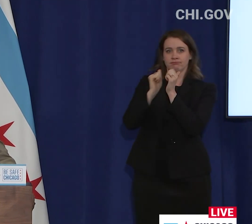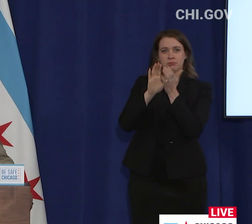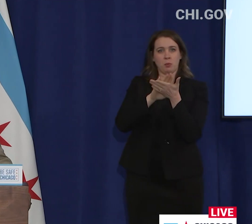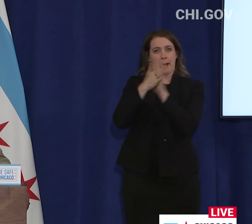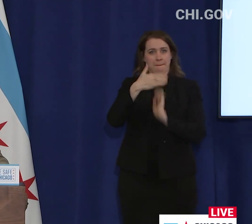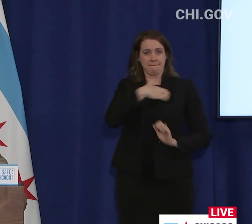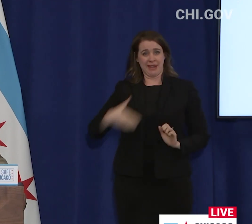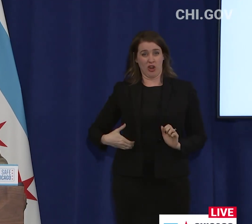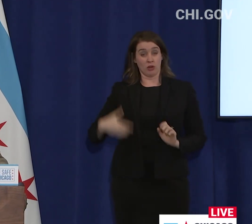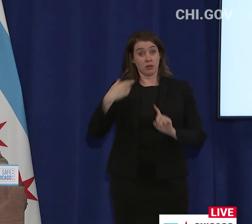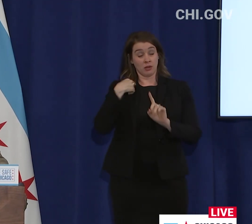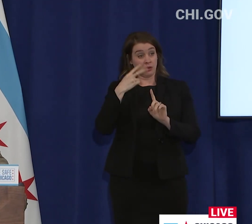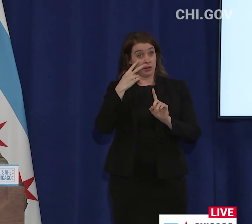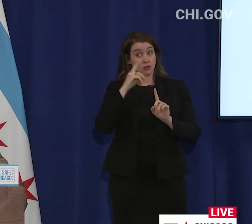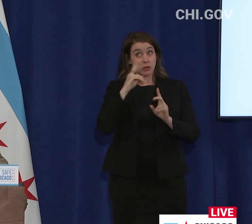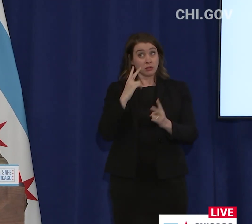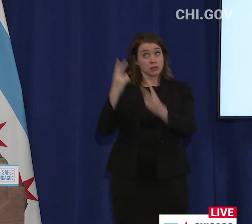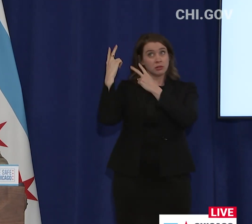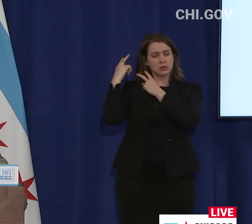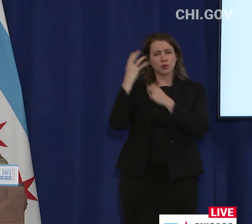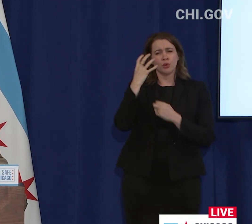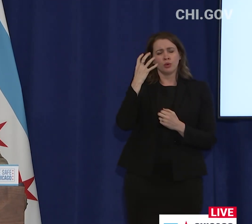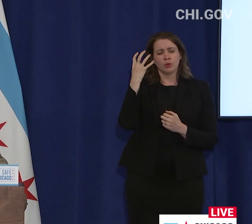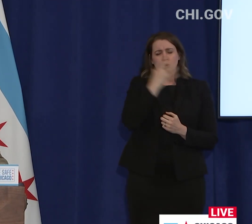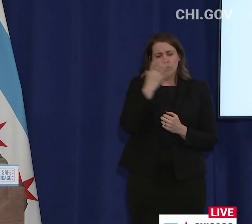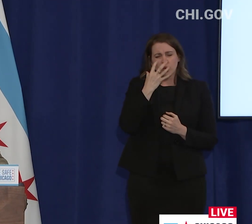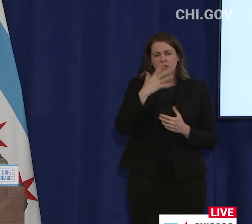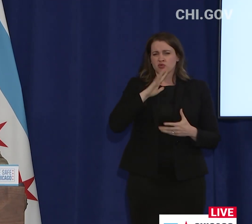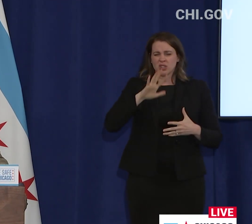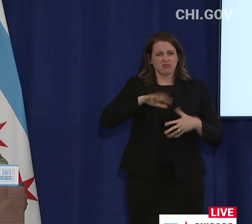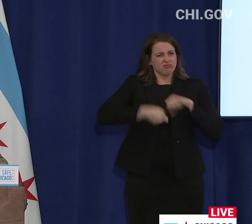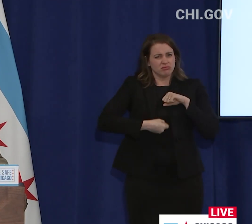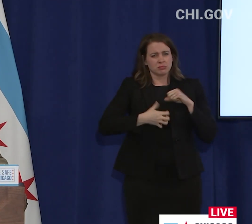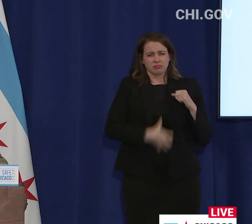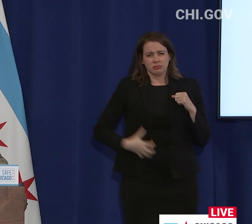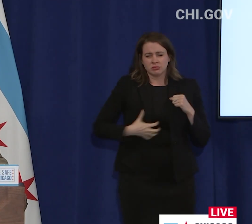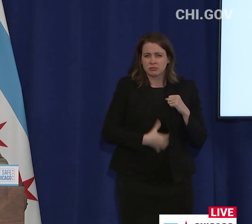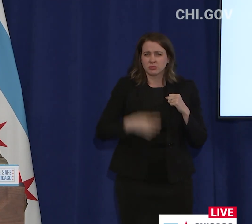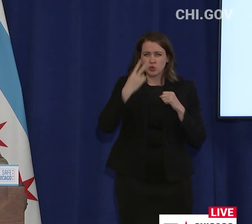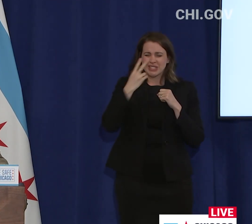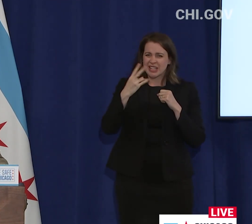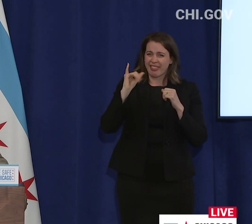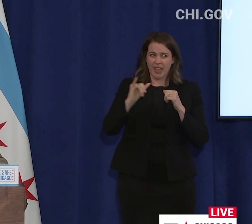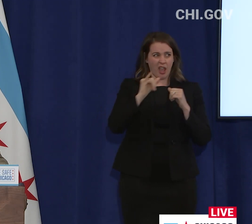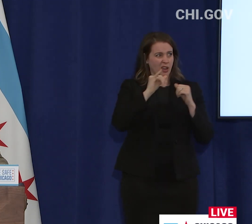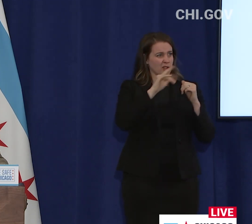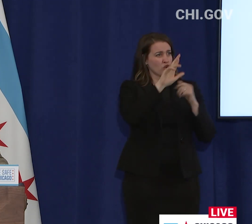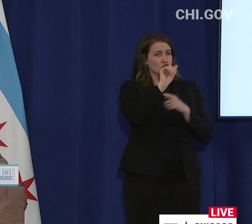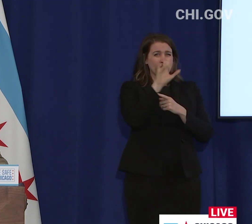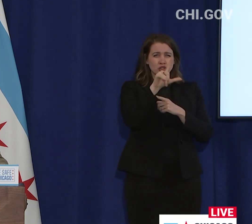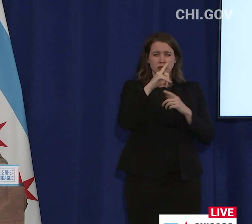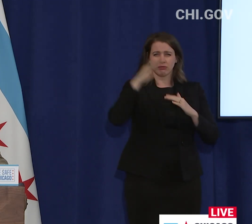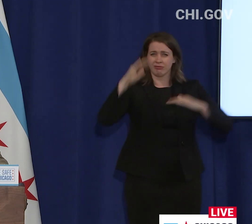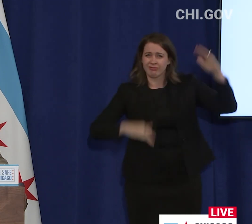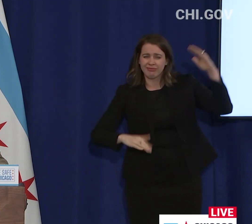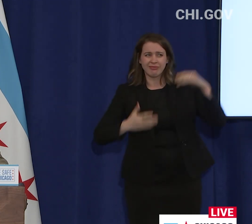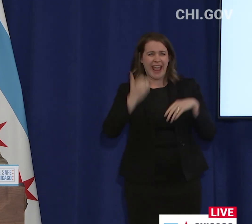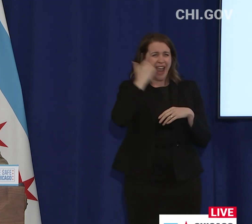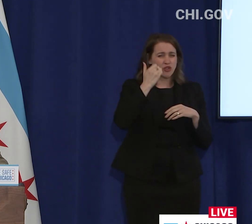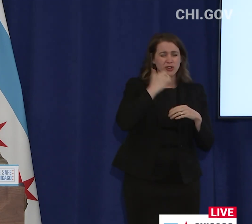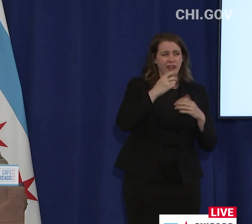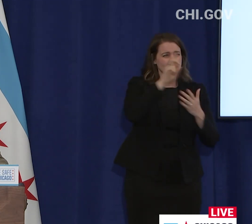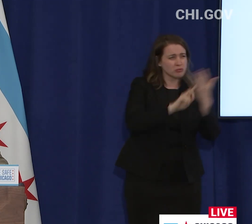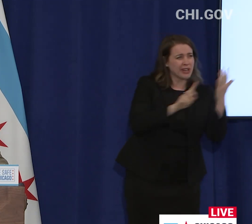watching our communities struggle under the weight of racial disparities, of systemic inequities, and of daily injustices.